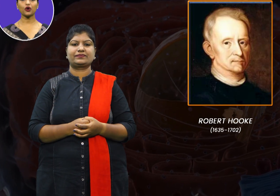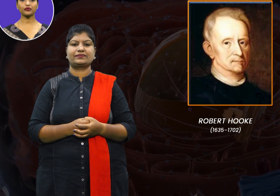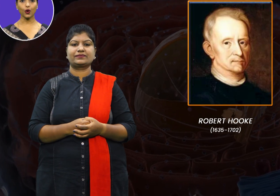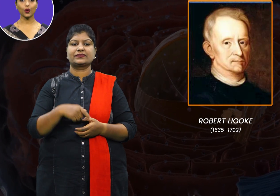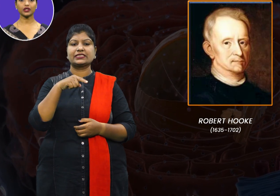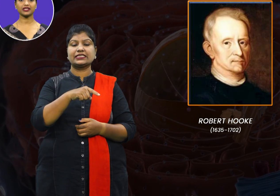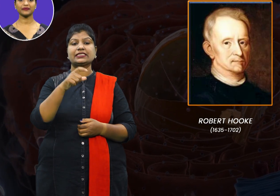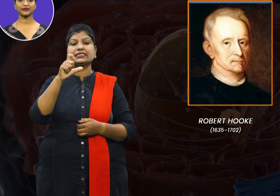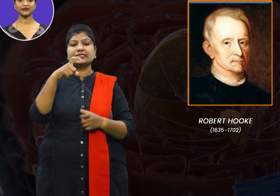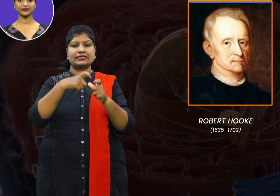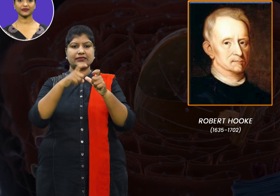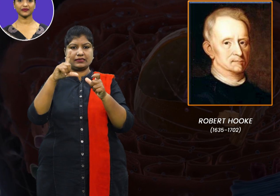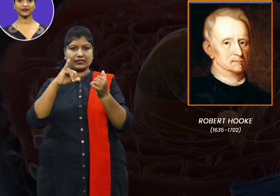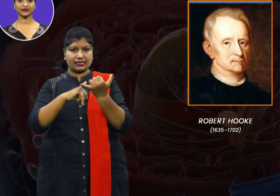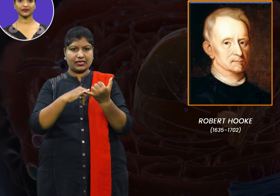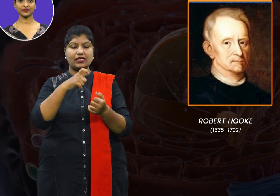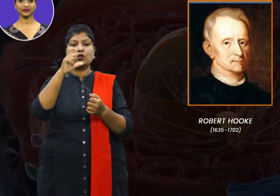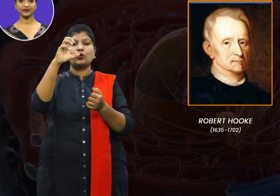Cells of cork